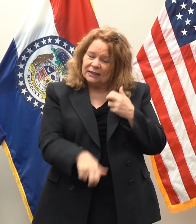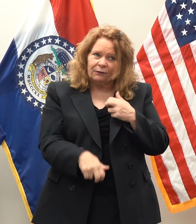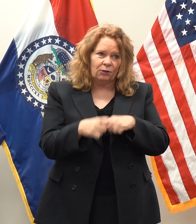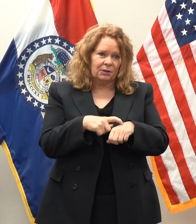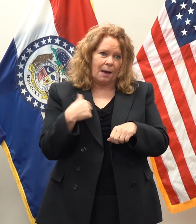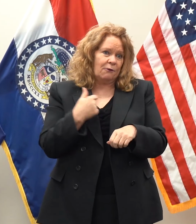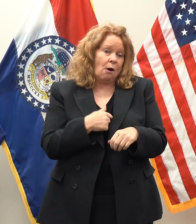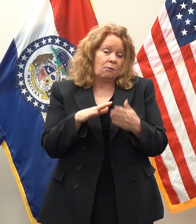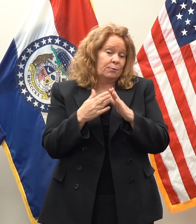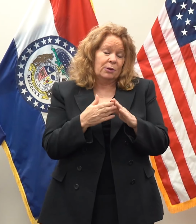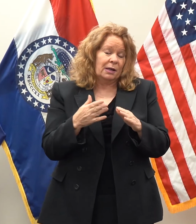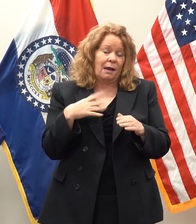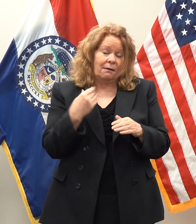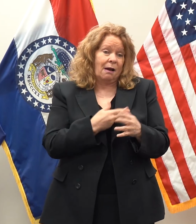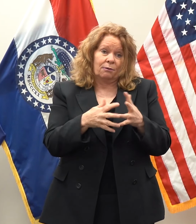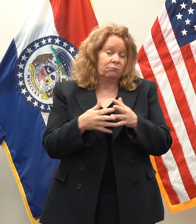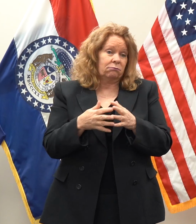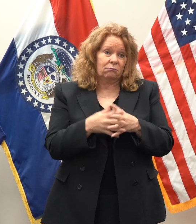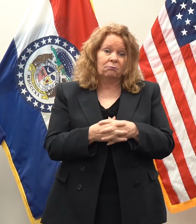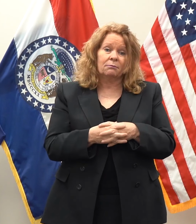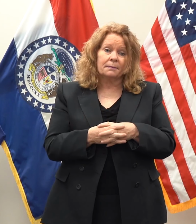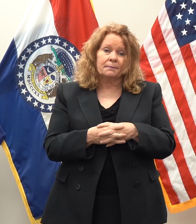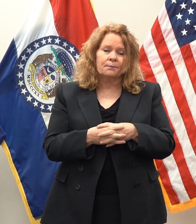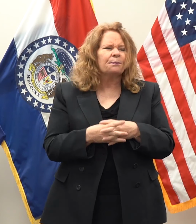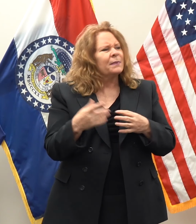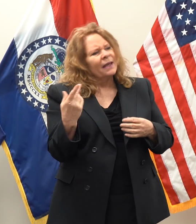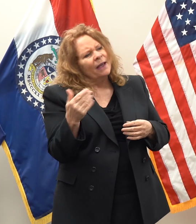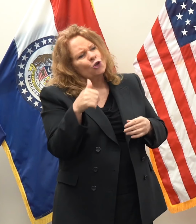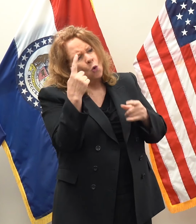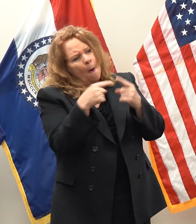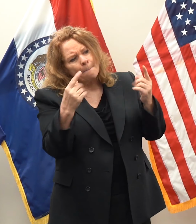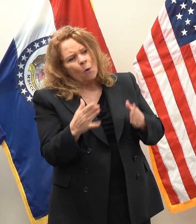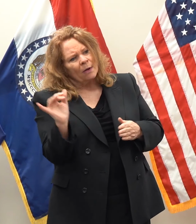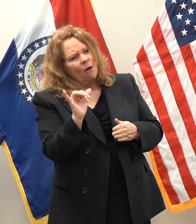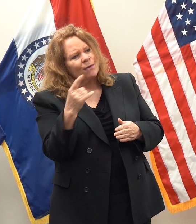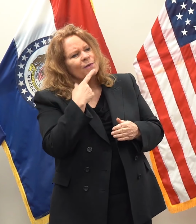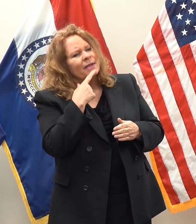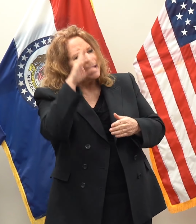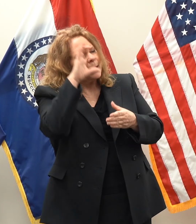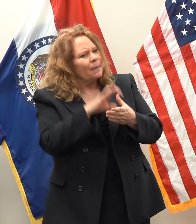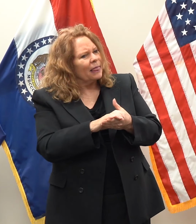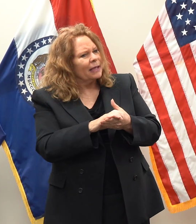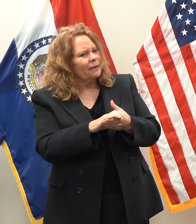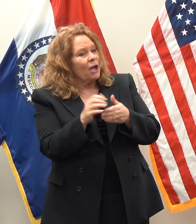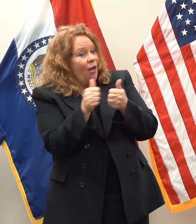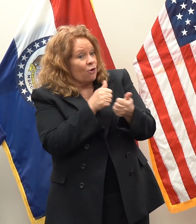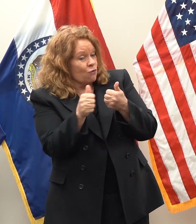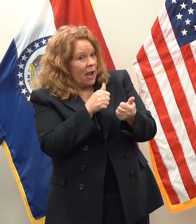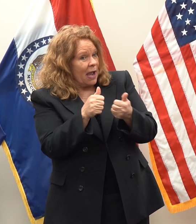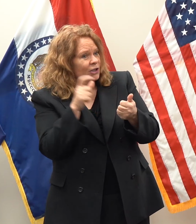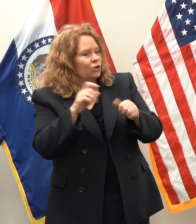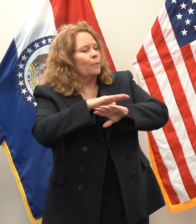our community and the history of our country. He also mentioned that he believed that the race for the county executive should